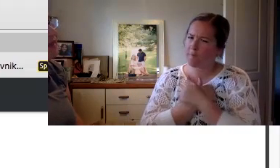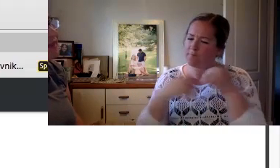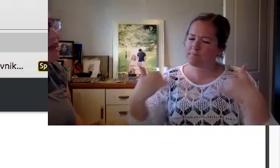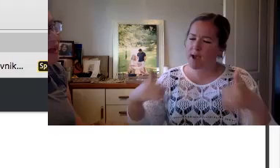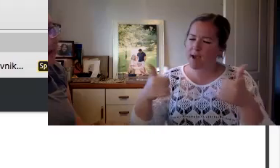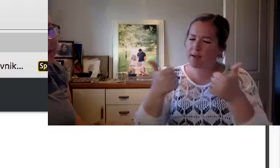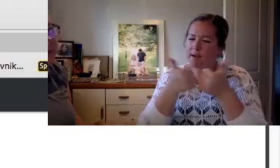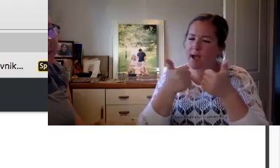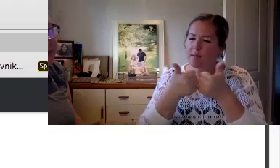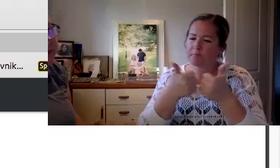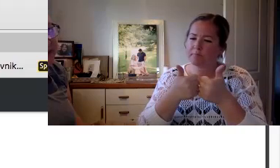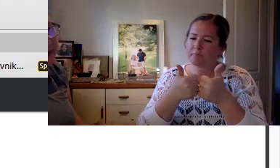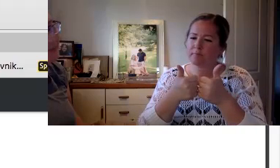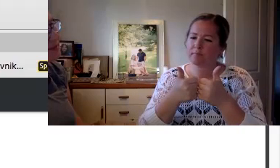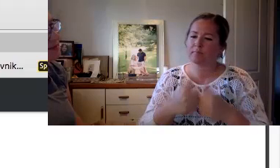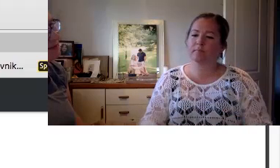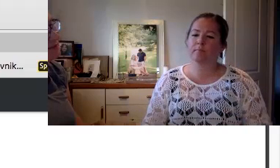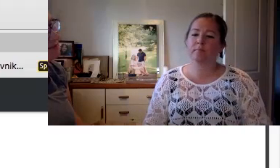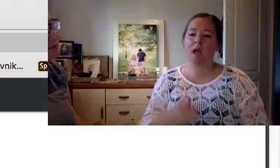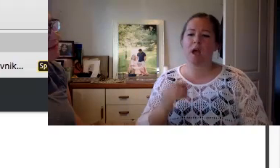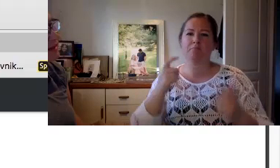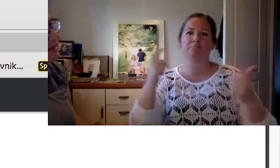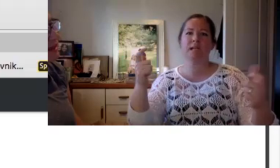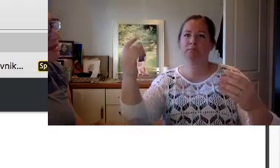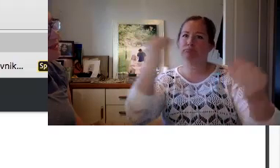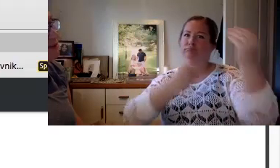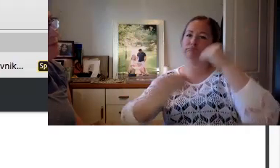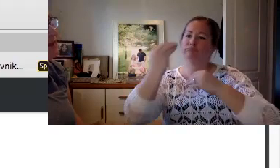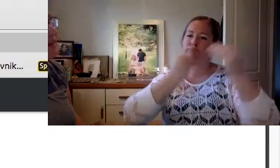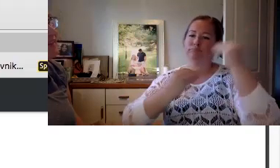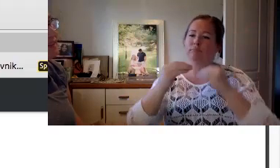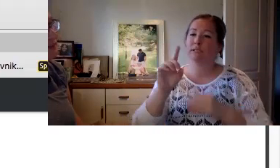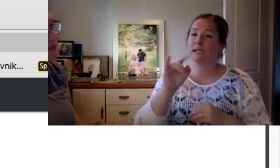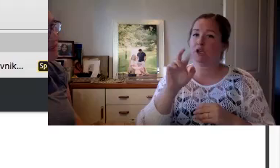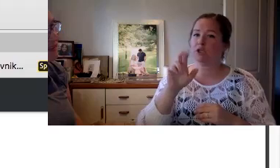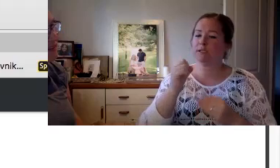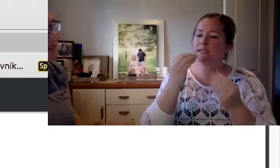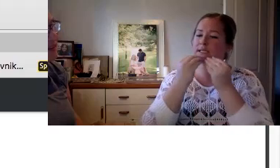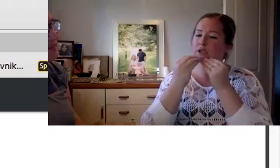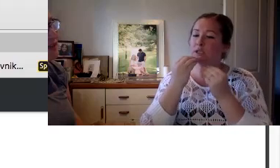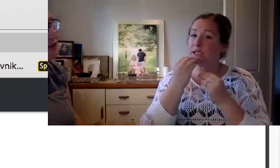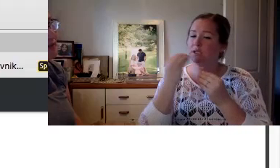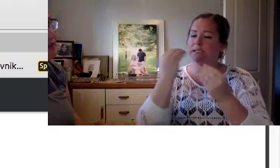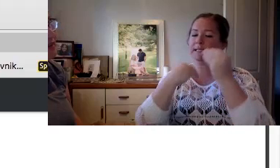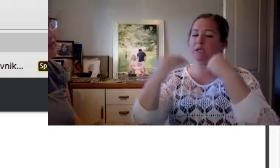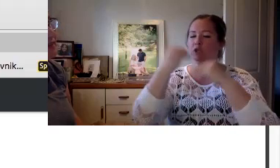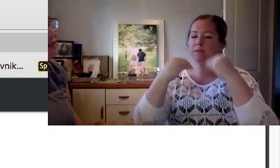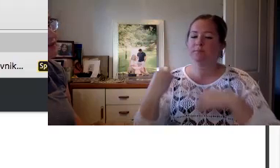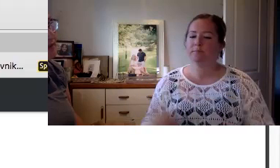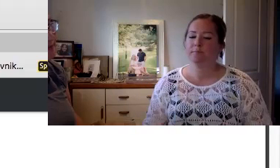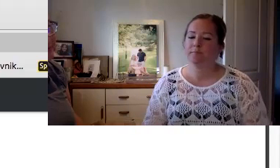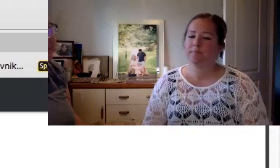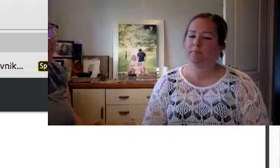We love to play games and have big dinners. Dinners.